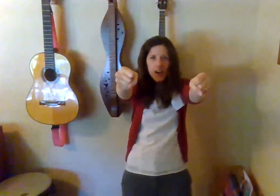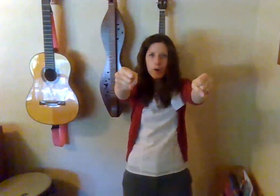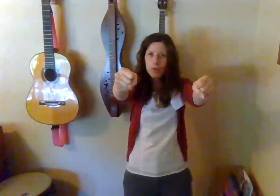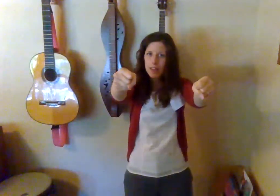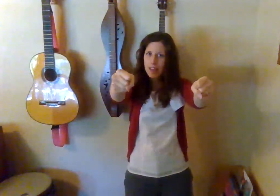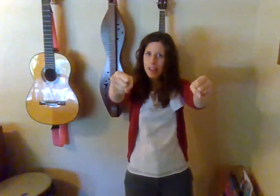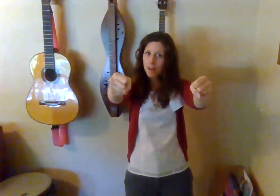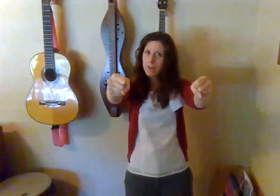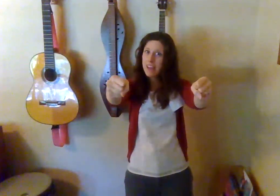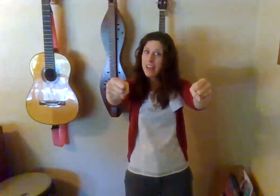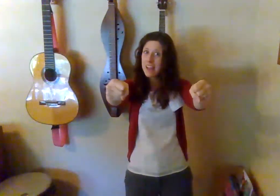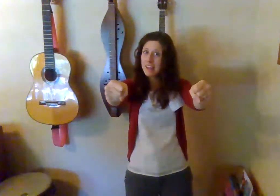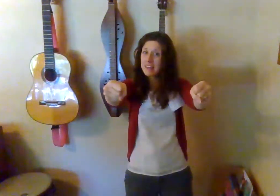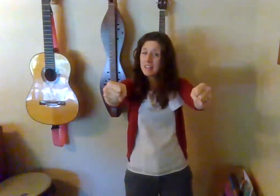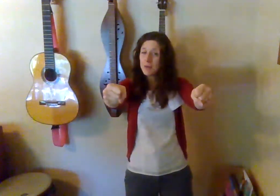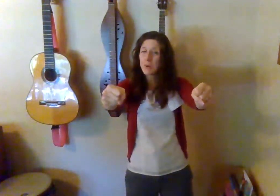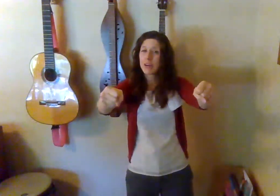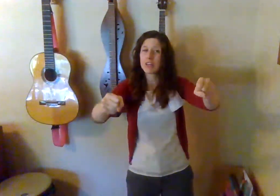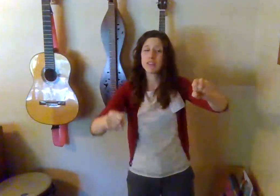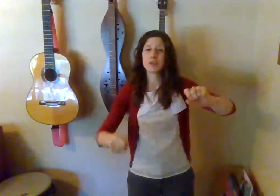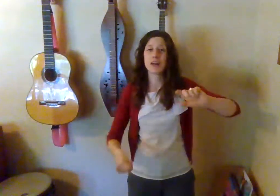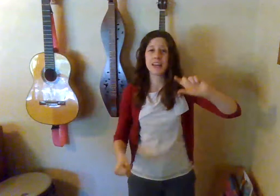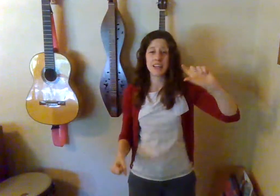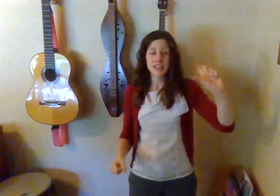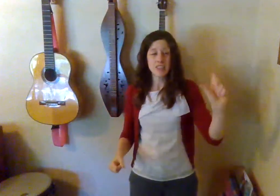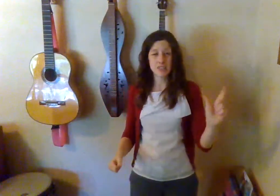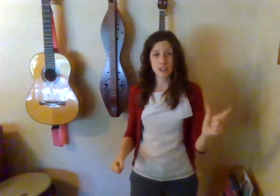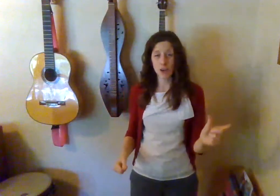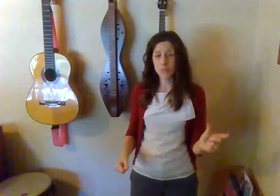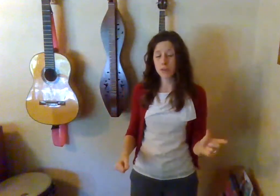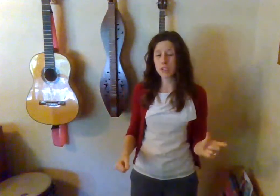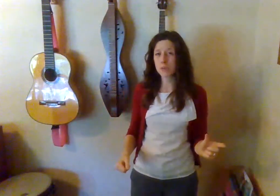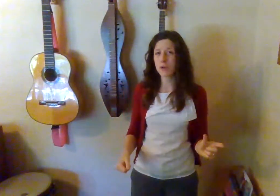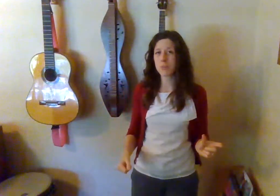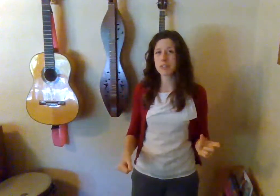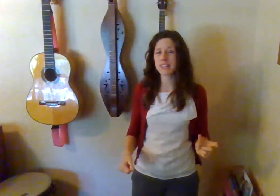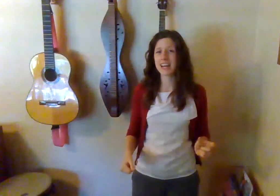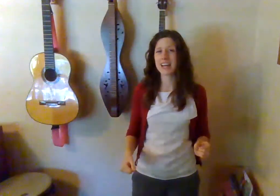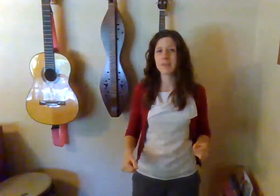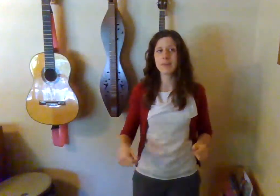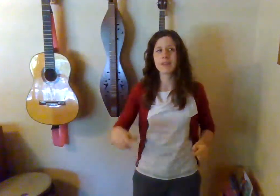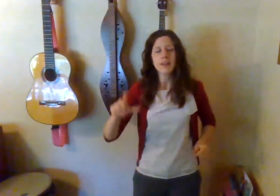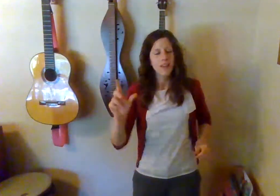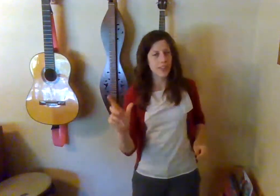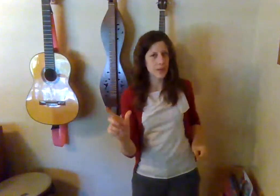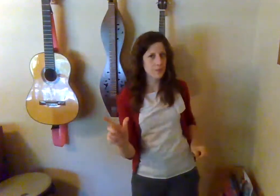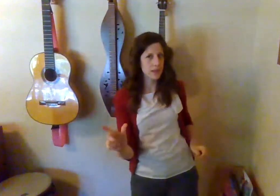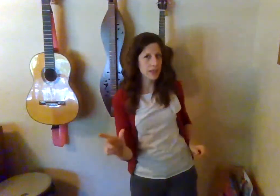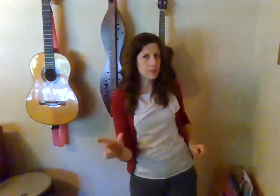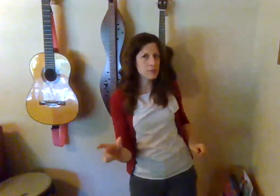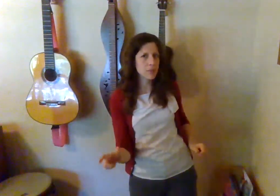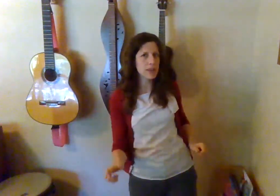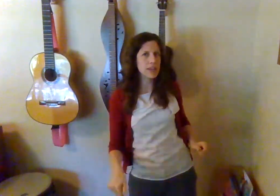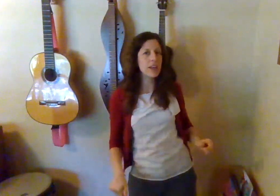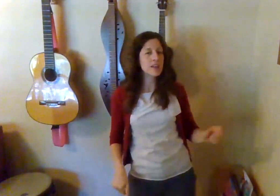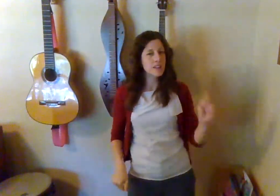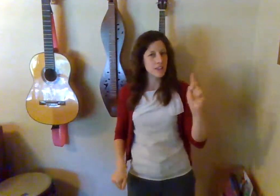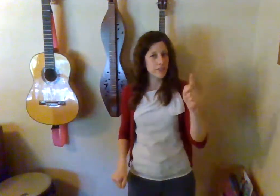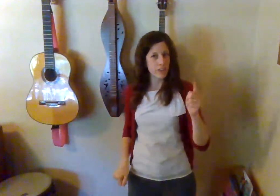Five. Okay. We're going to do it slow motion one more time. Then medium speed. Then for